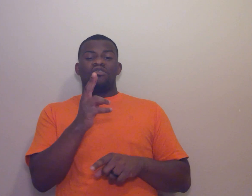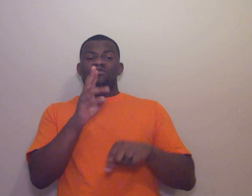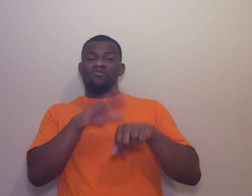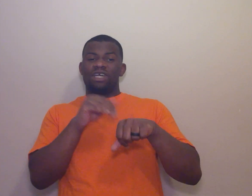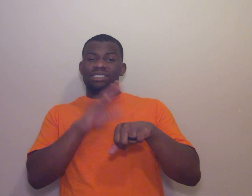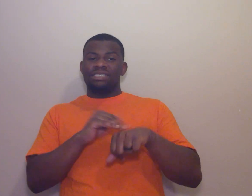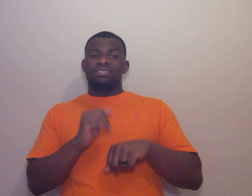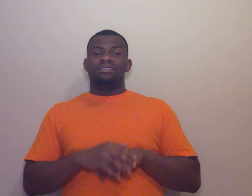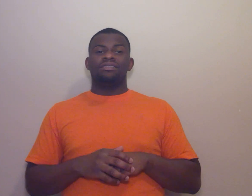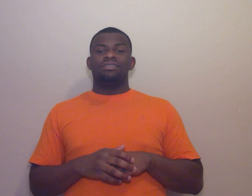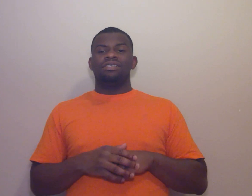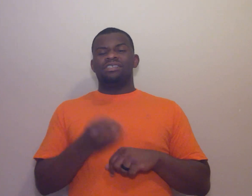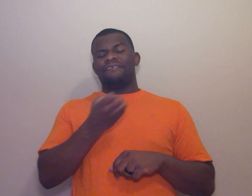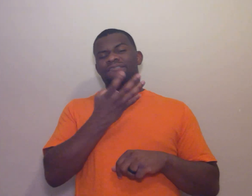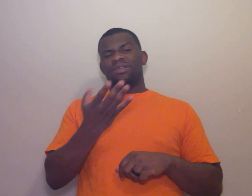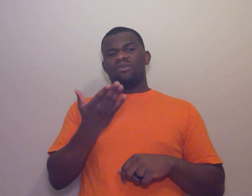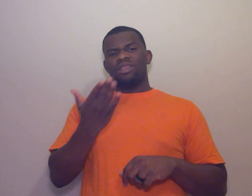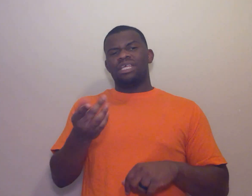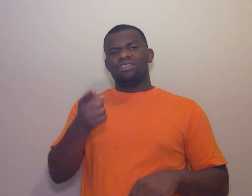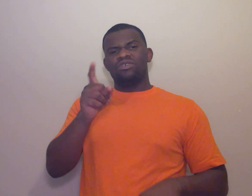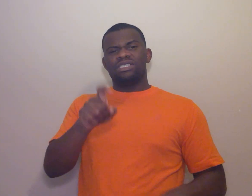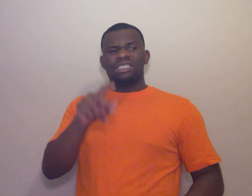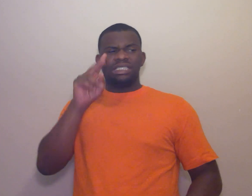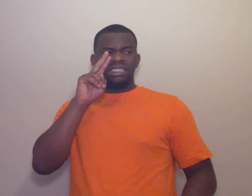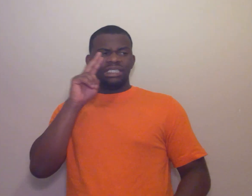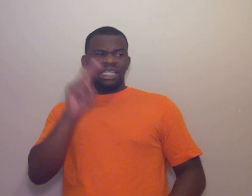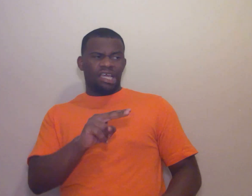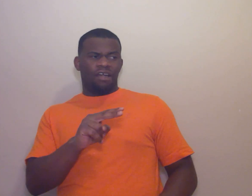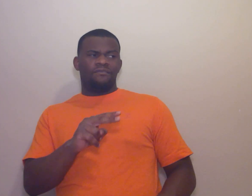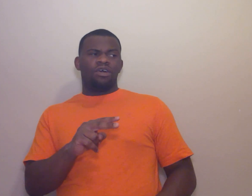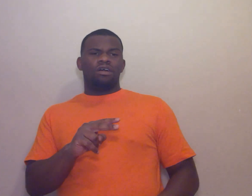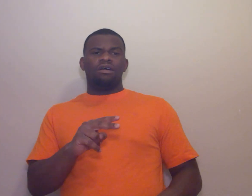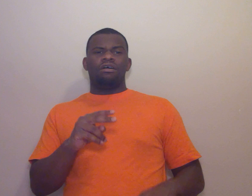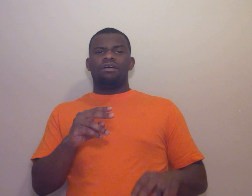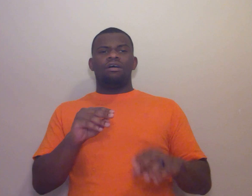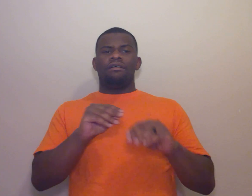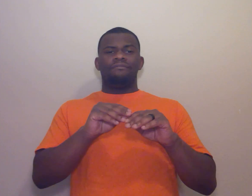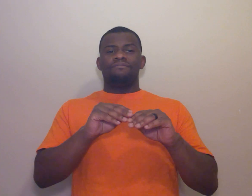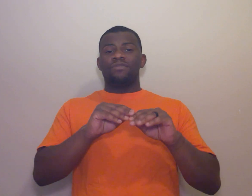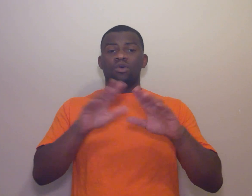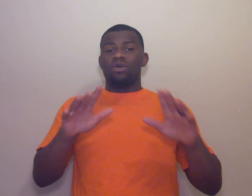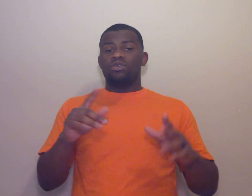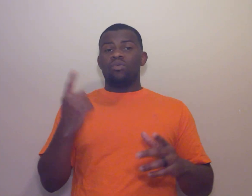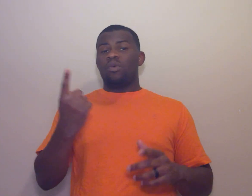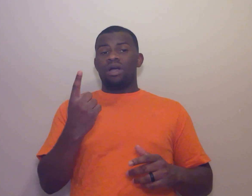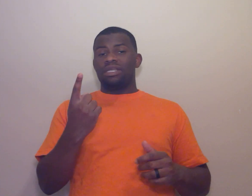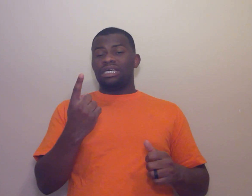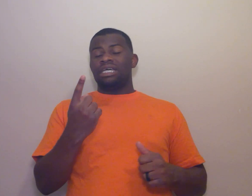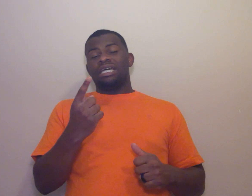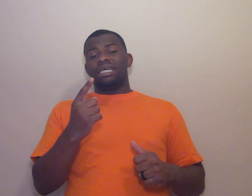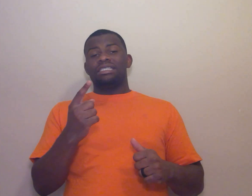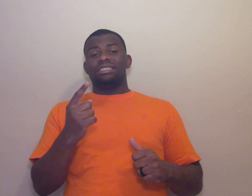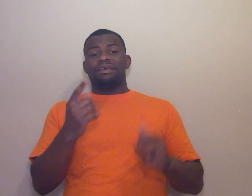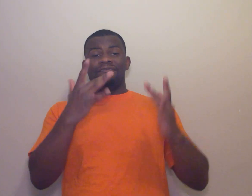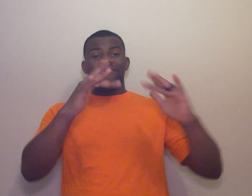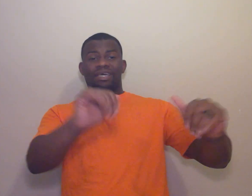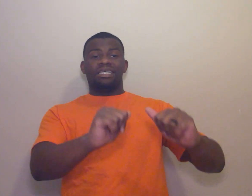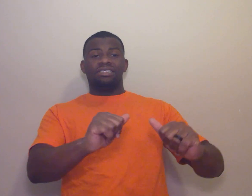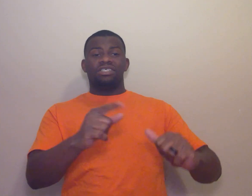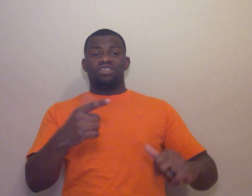There's a few things you need to look out for. Of course, one is vacancy. You own a property that has a mortgage. So what